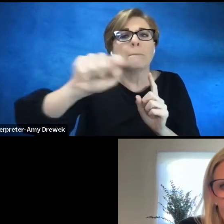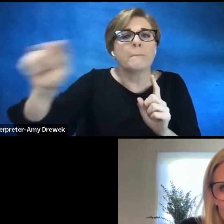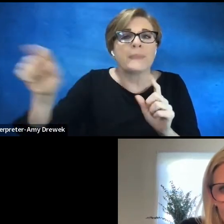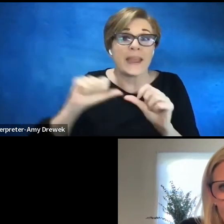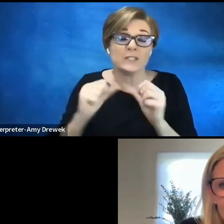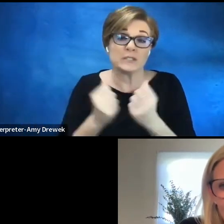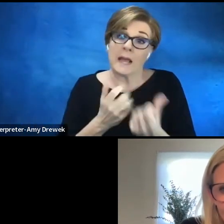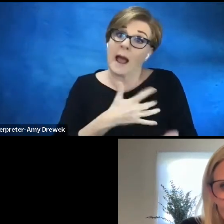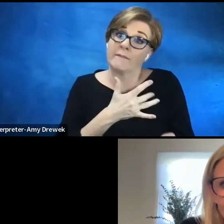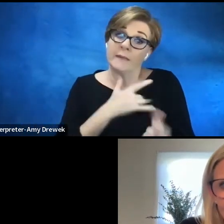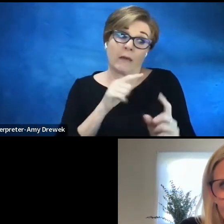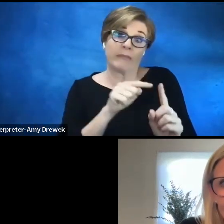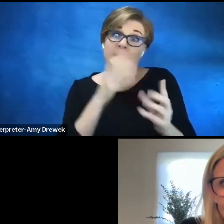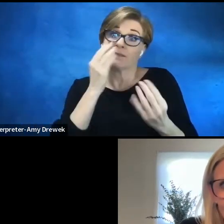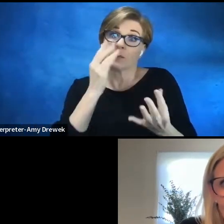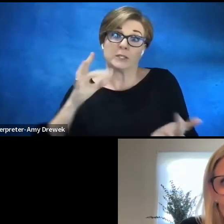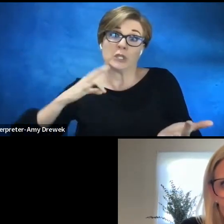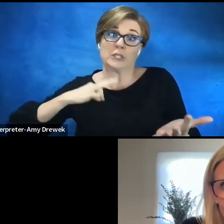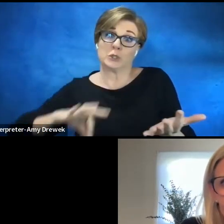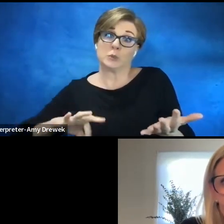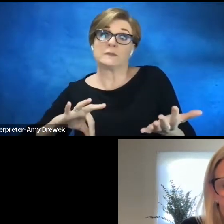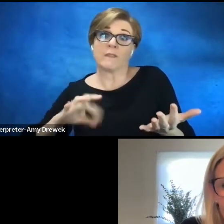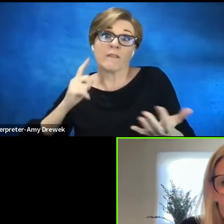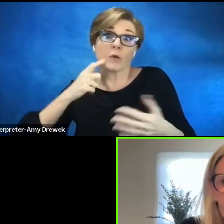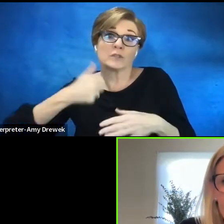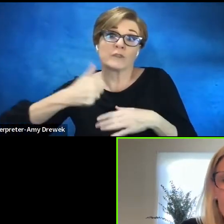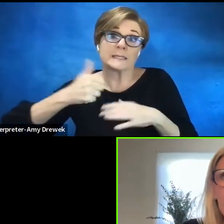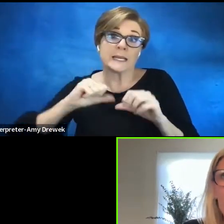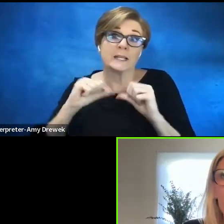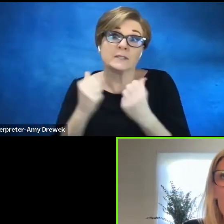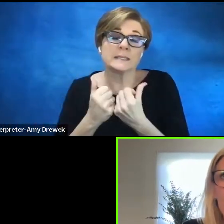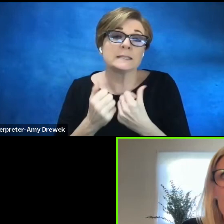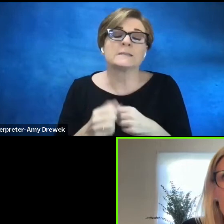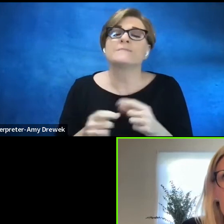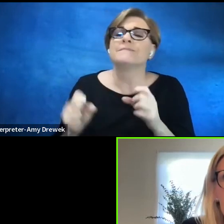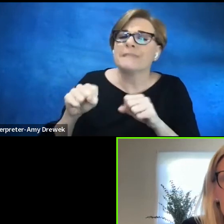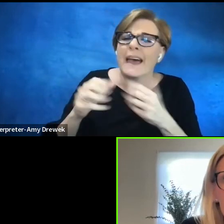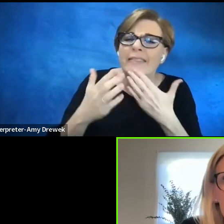useful information for transit agencies to have. Yeah,